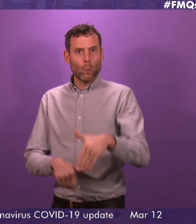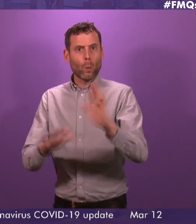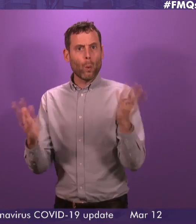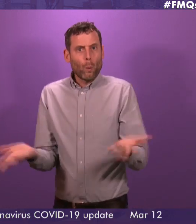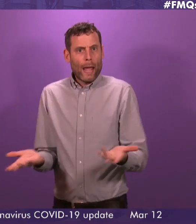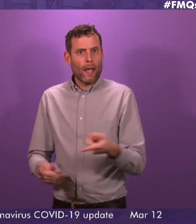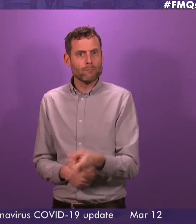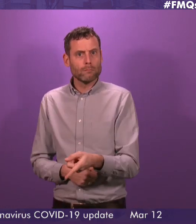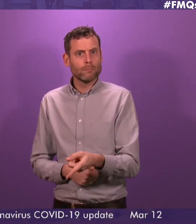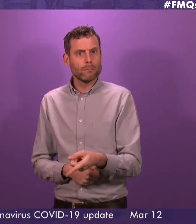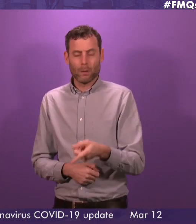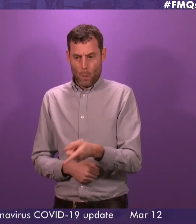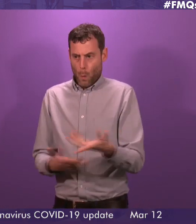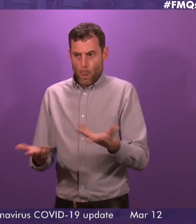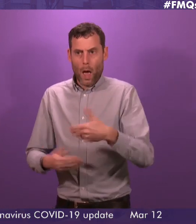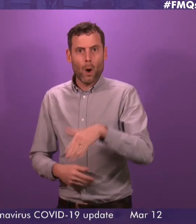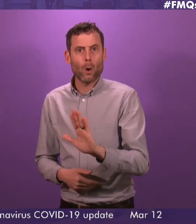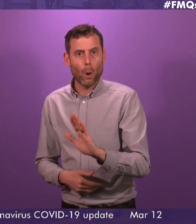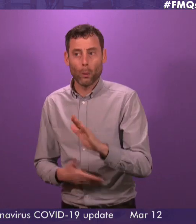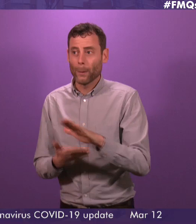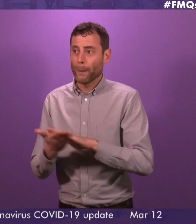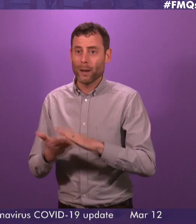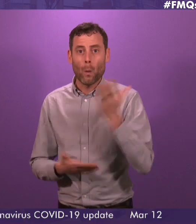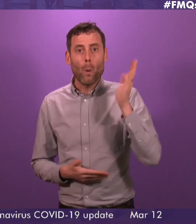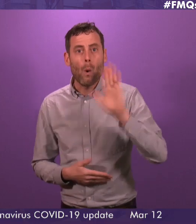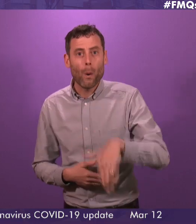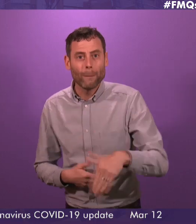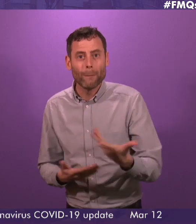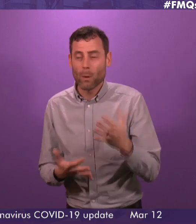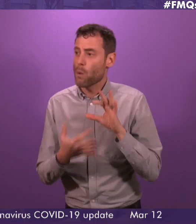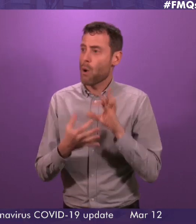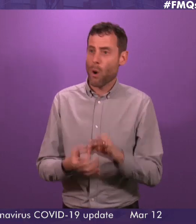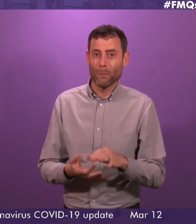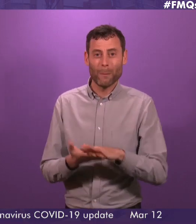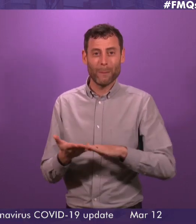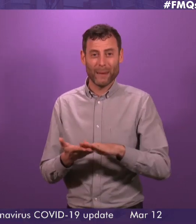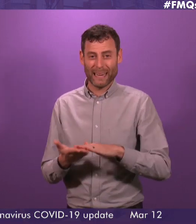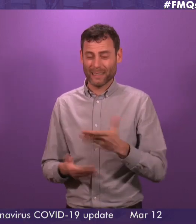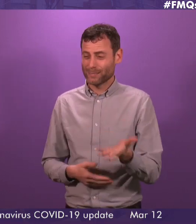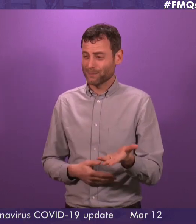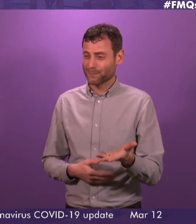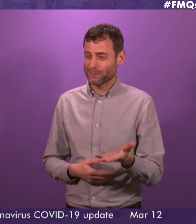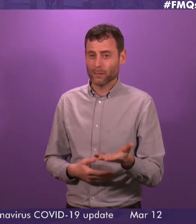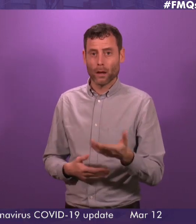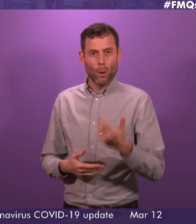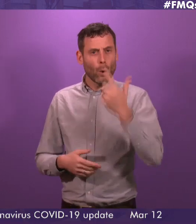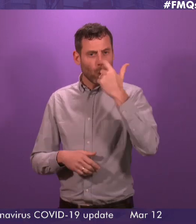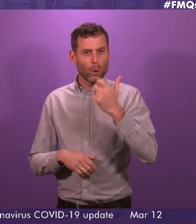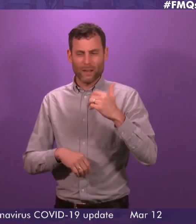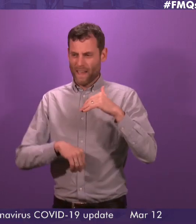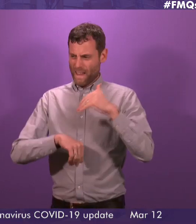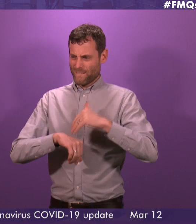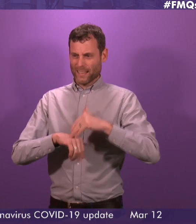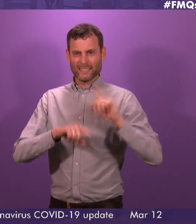that somewhere where they might be would either be at home, which may result in a significant impact on our